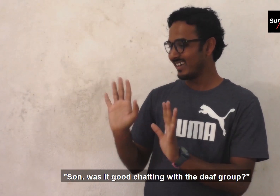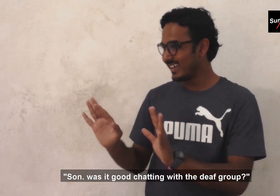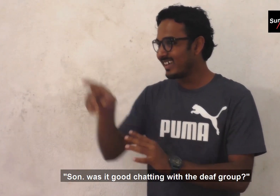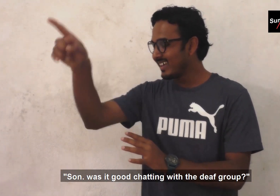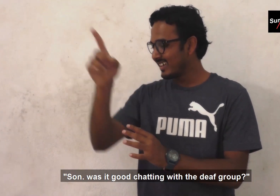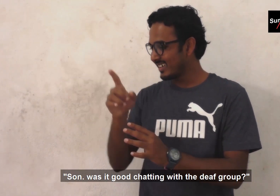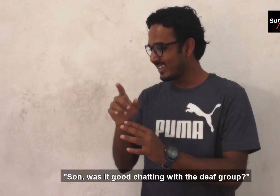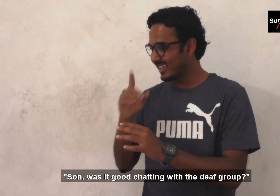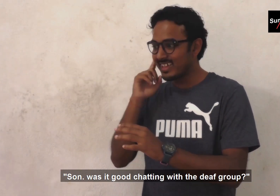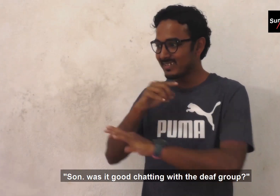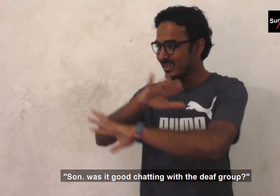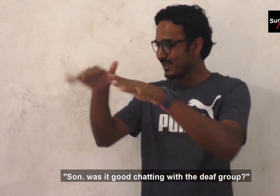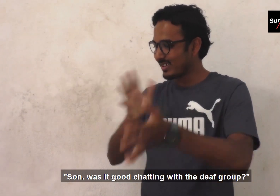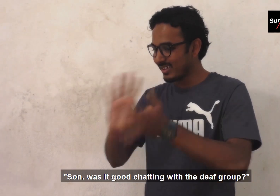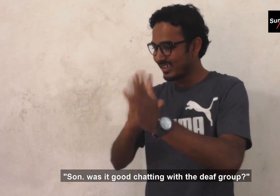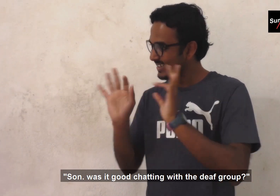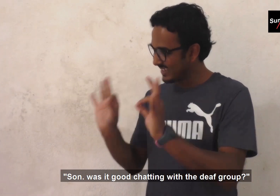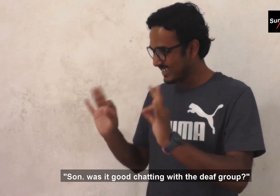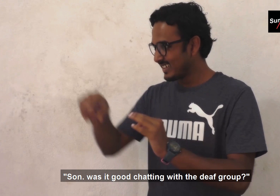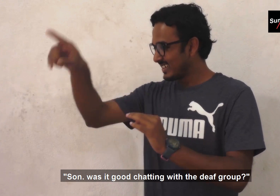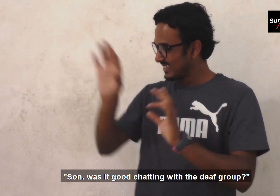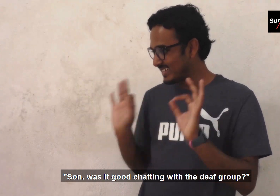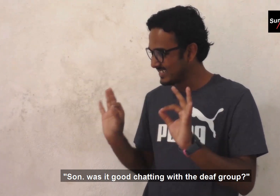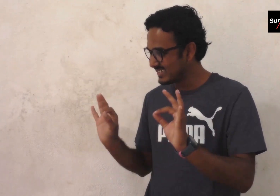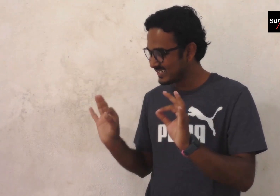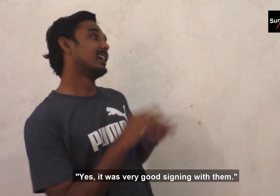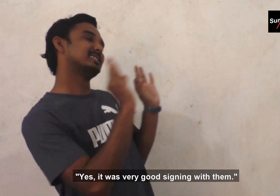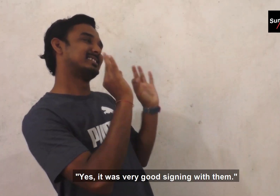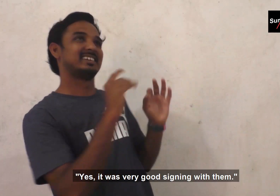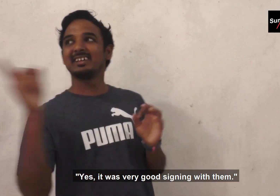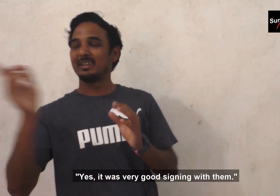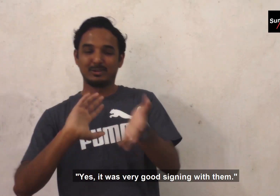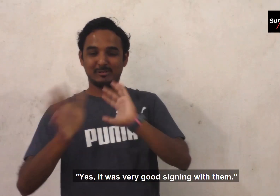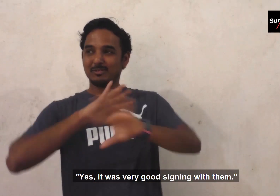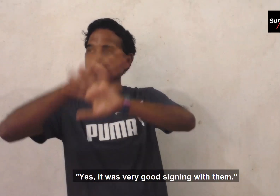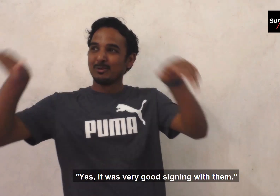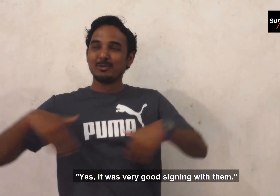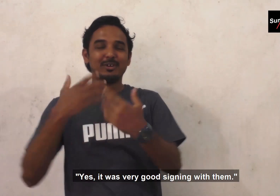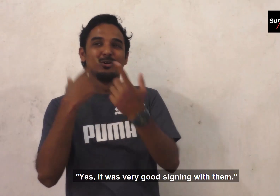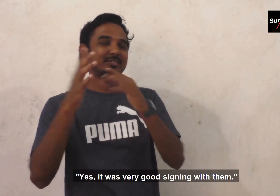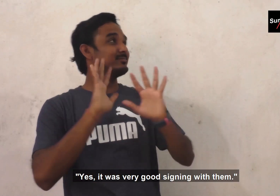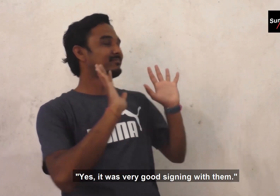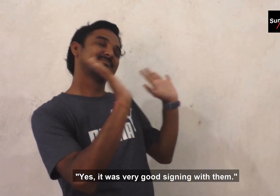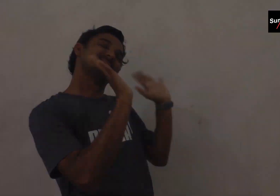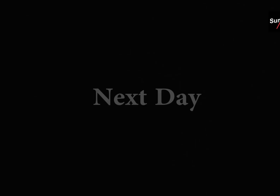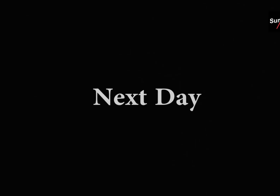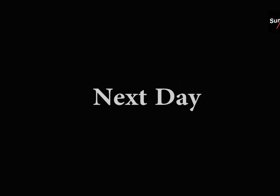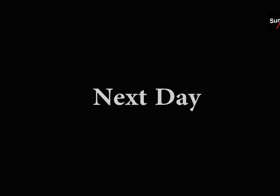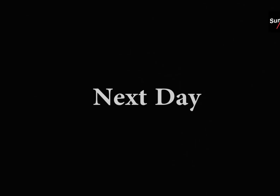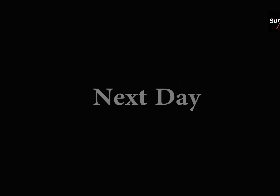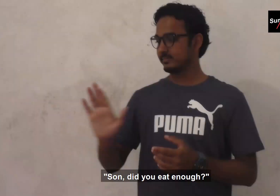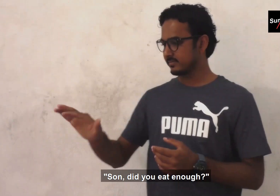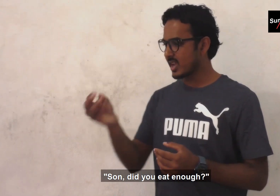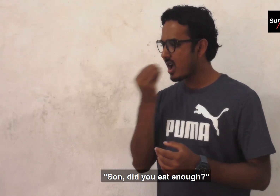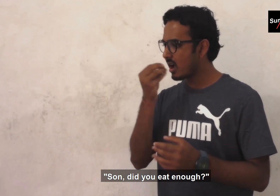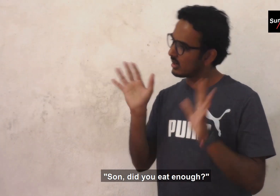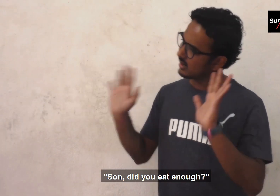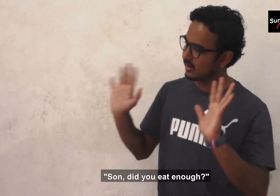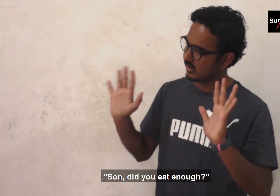Son, was it good chatting with the deaf group? Yes, it was very good signing with them. Son, did you